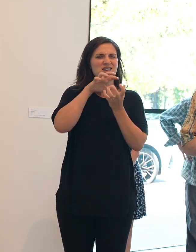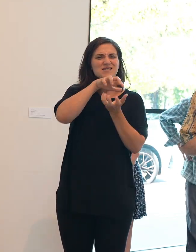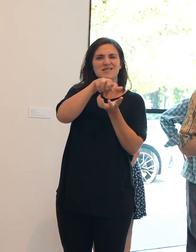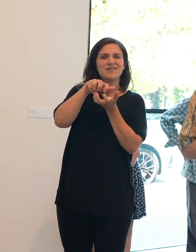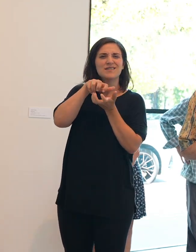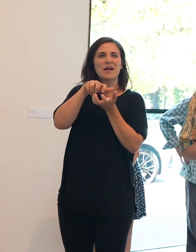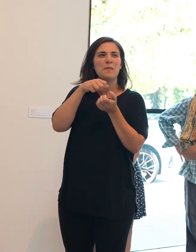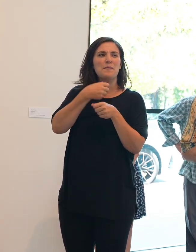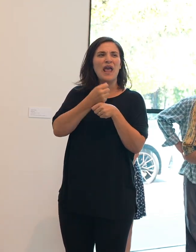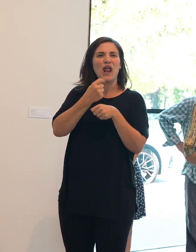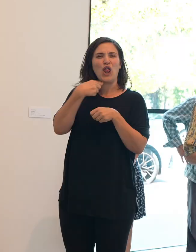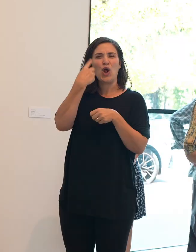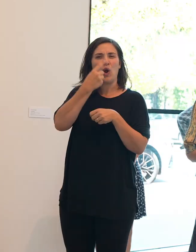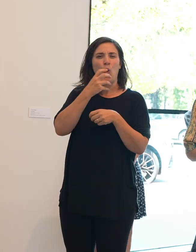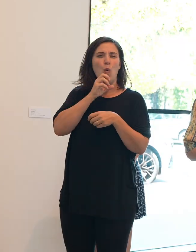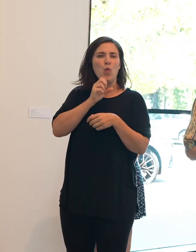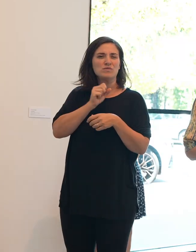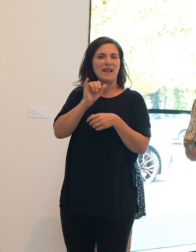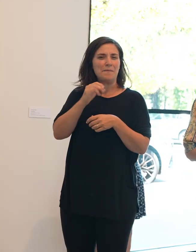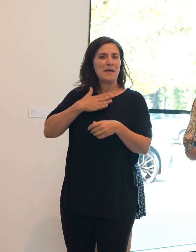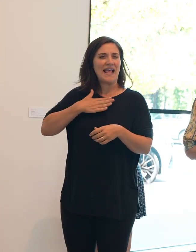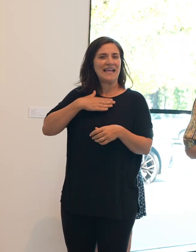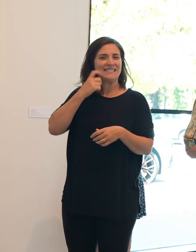know. So,